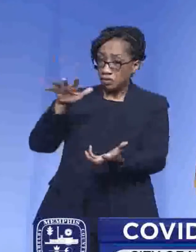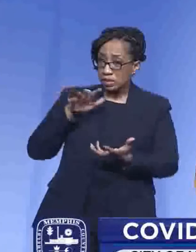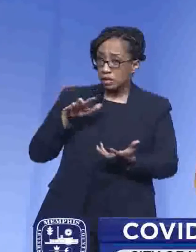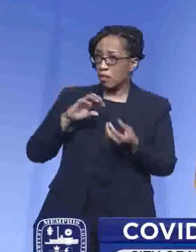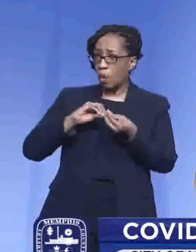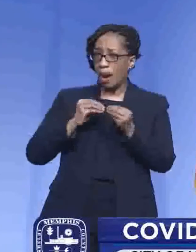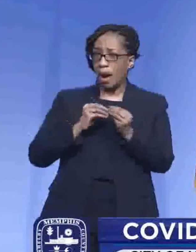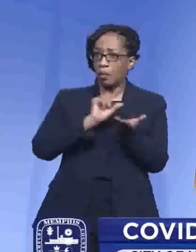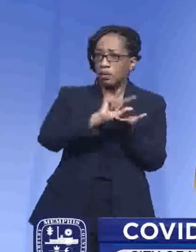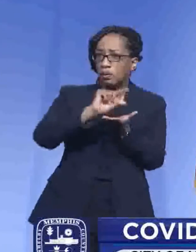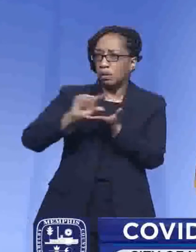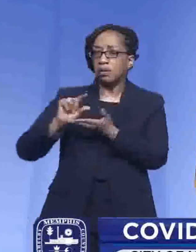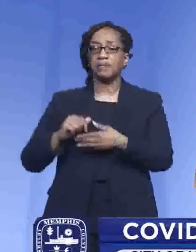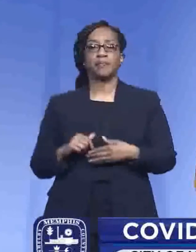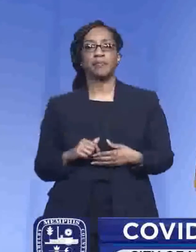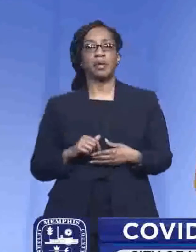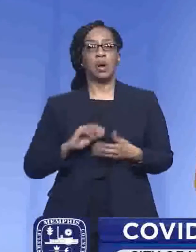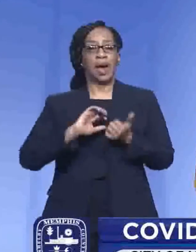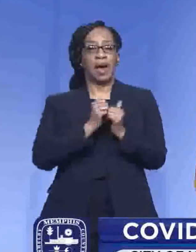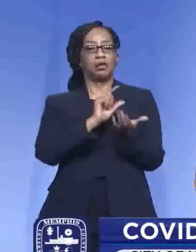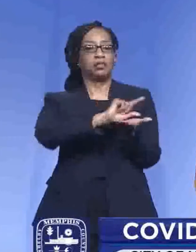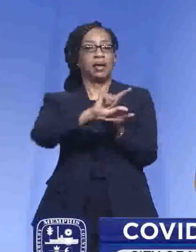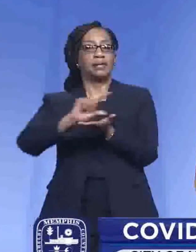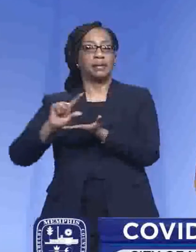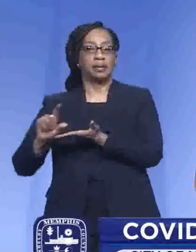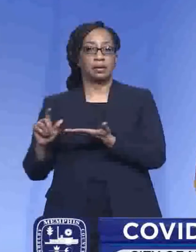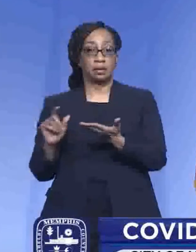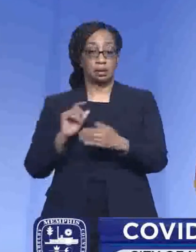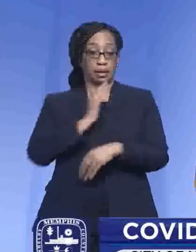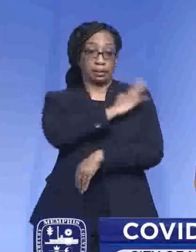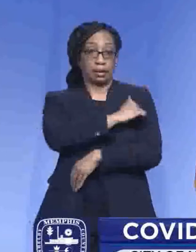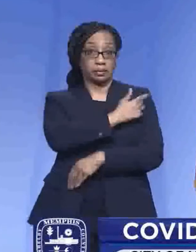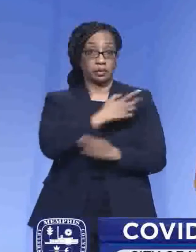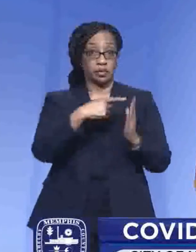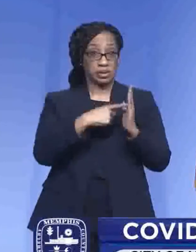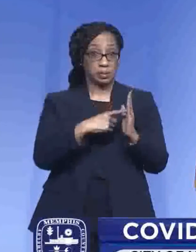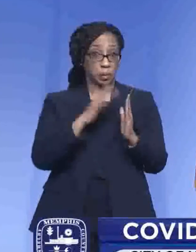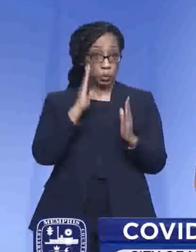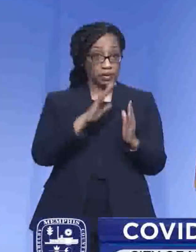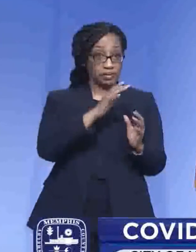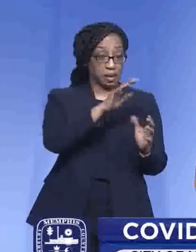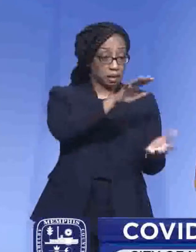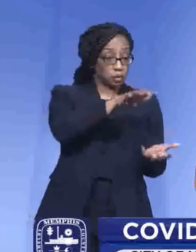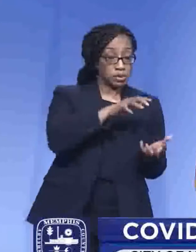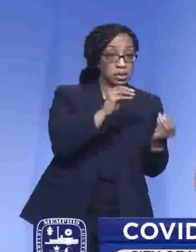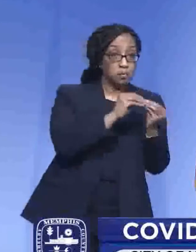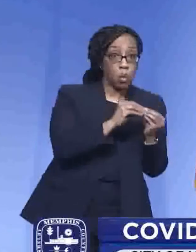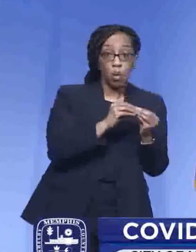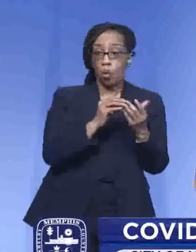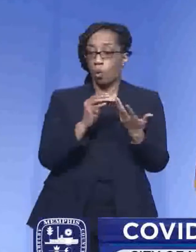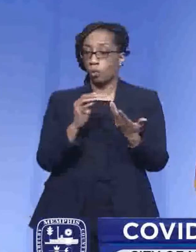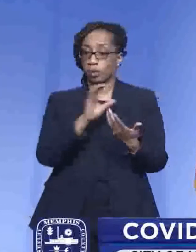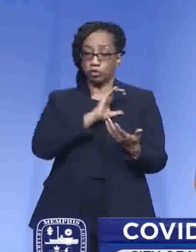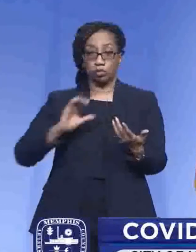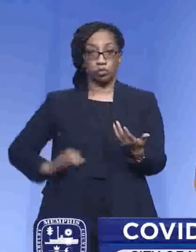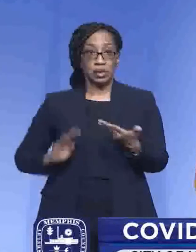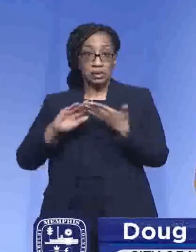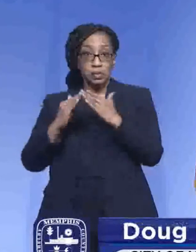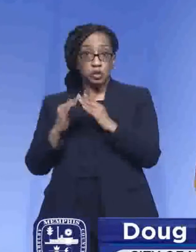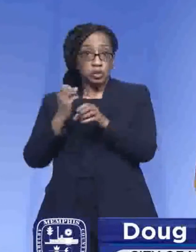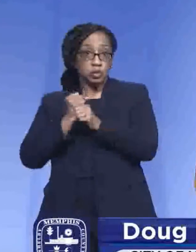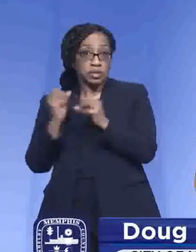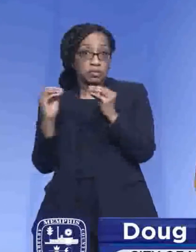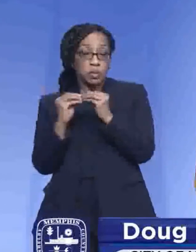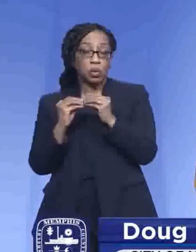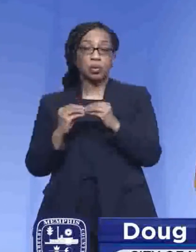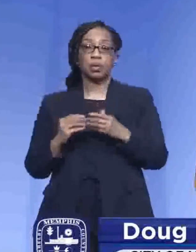locally? How you've allocated it. Will the hospitals, for instance, be getting more, or will Christ Community be getting more? So we have,